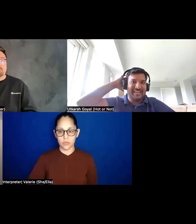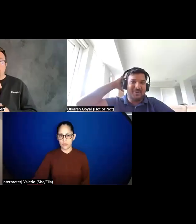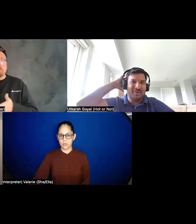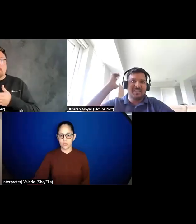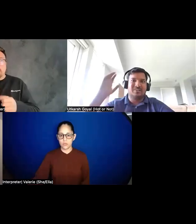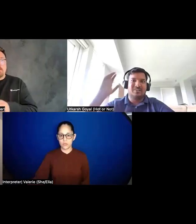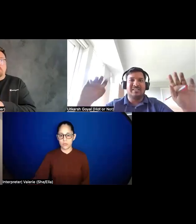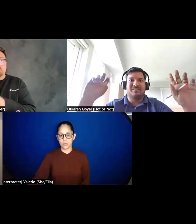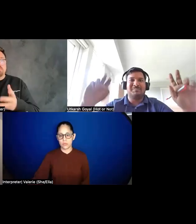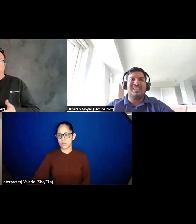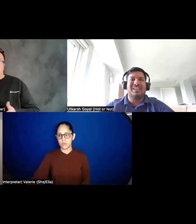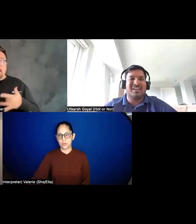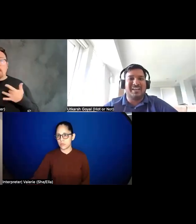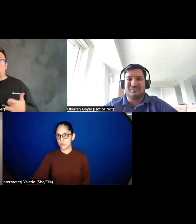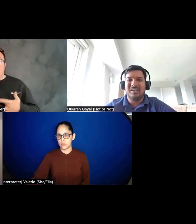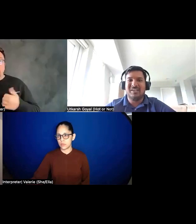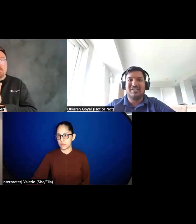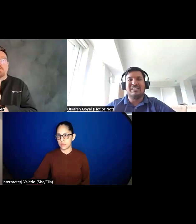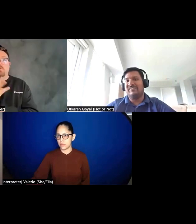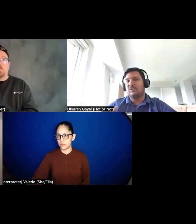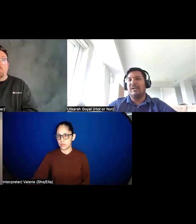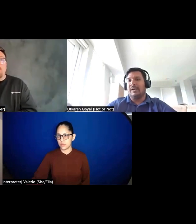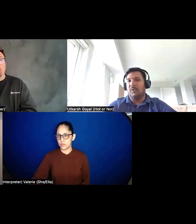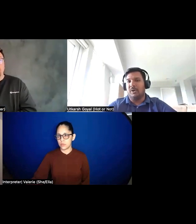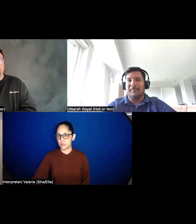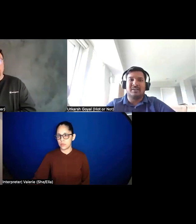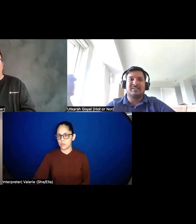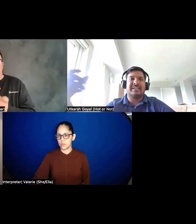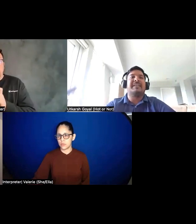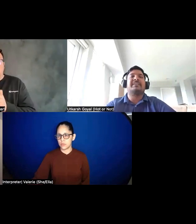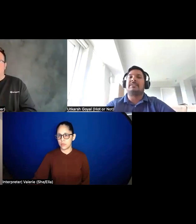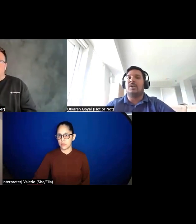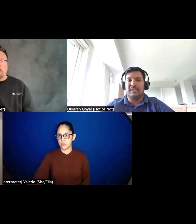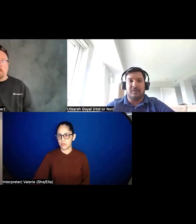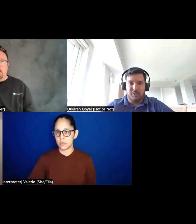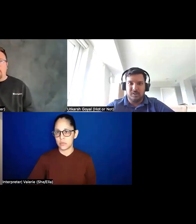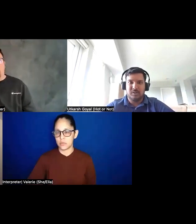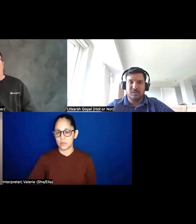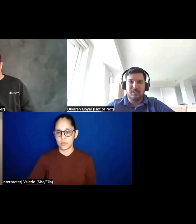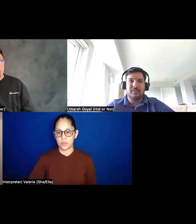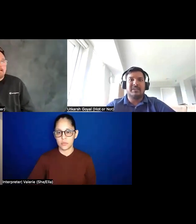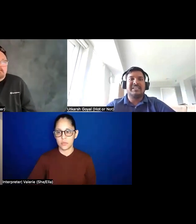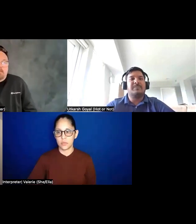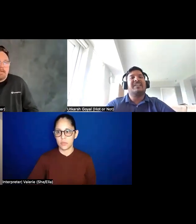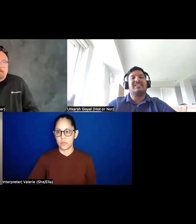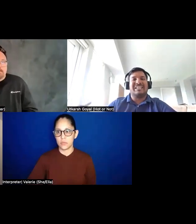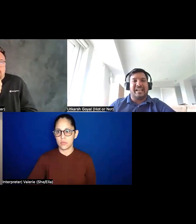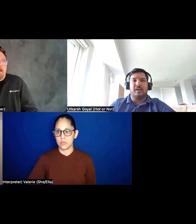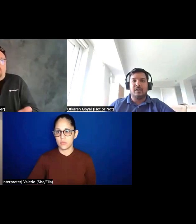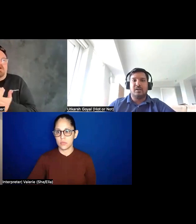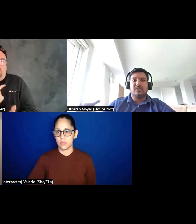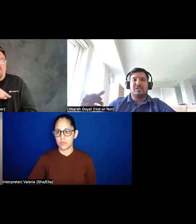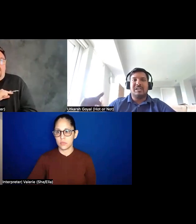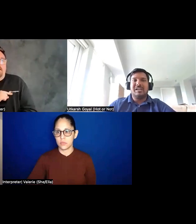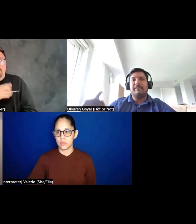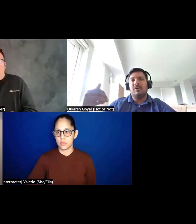very excited about using the Web3 alternative, they will soon get bored because the experience is not that good, because the experience is